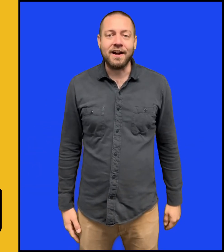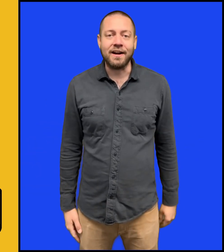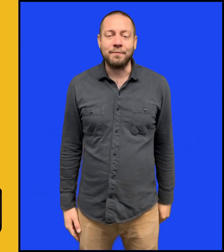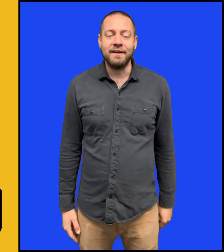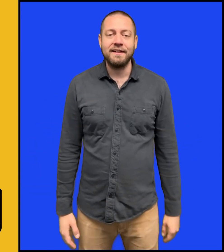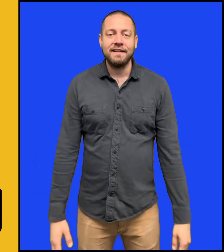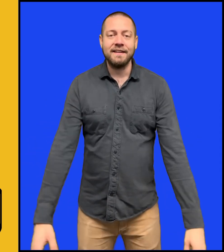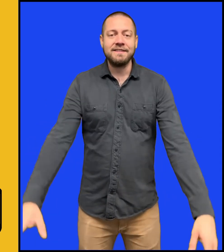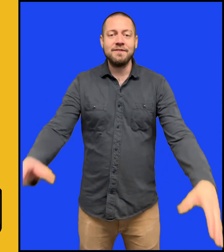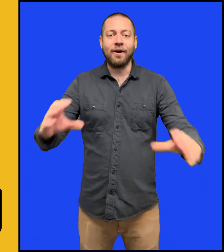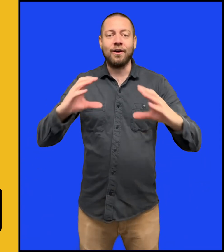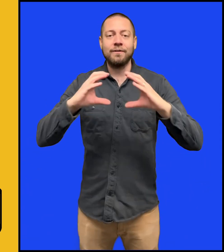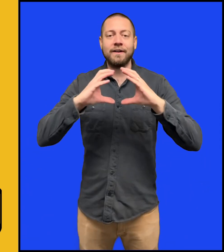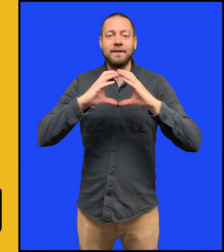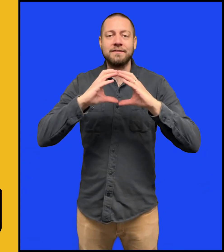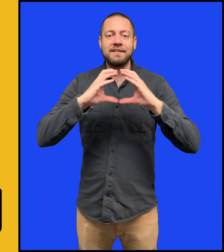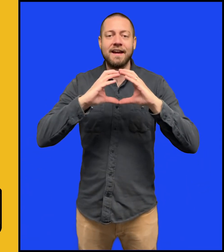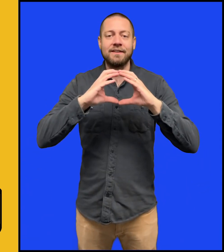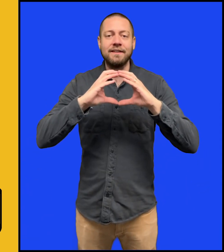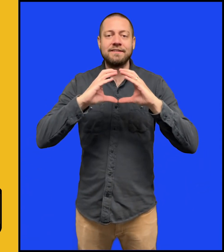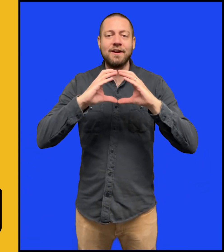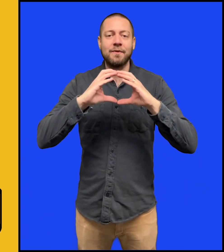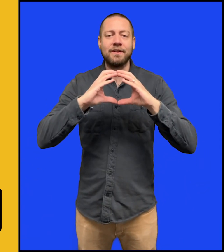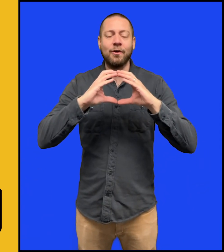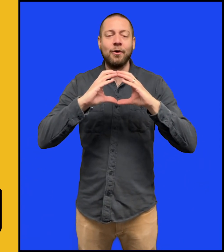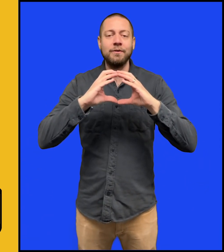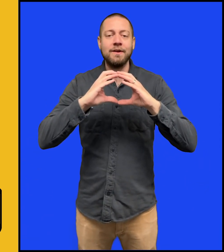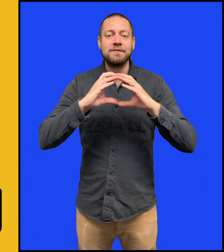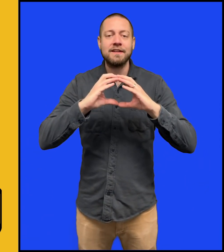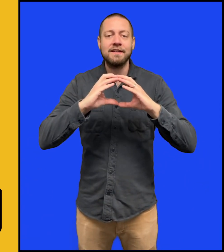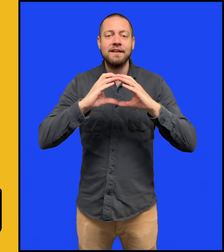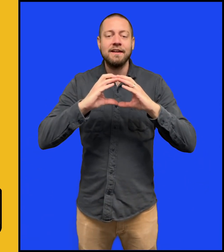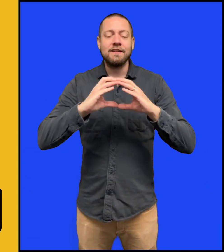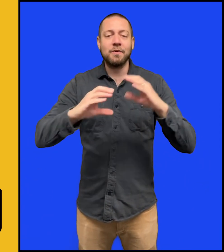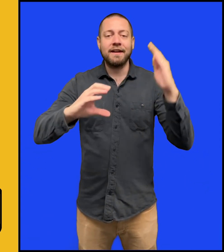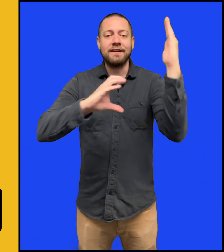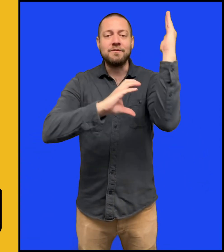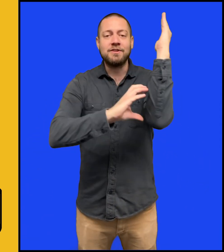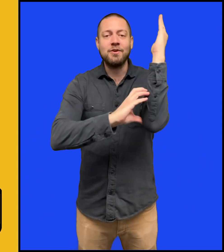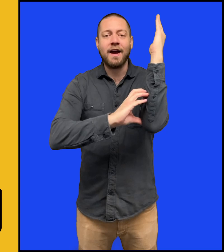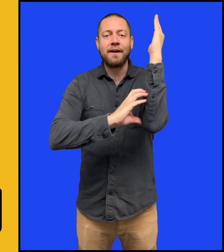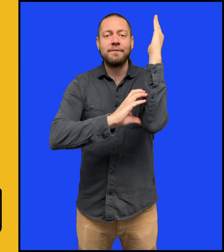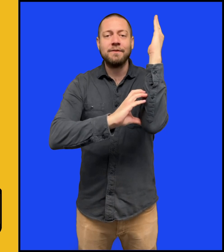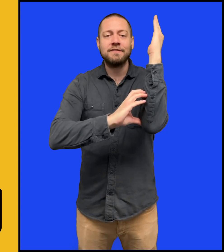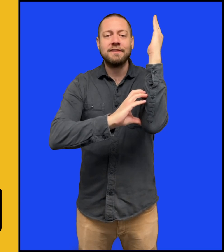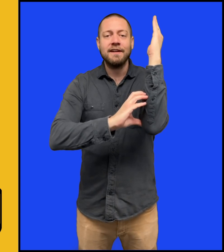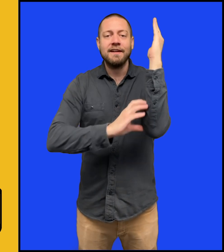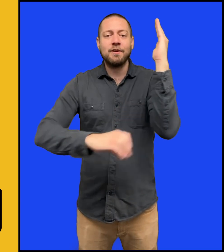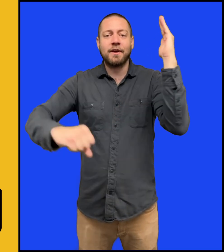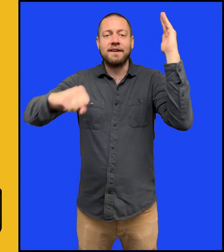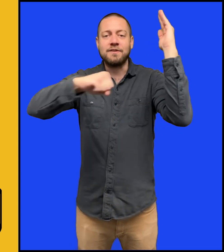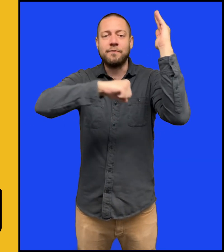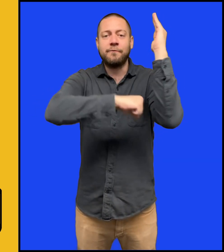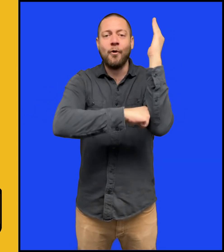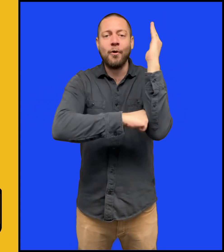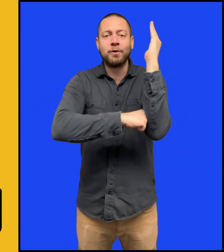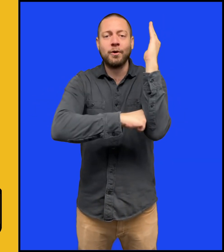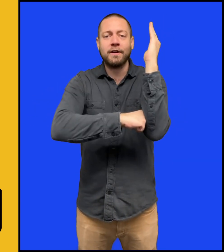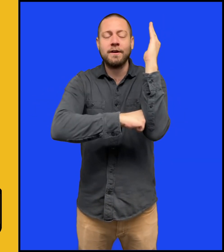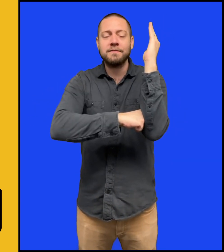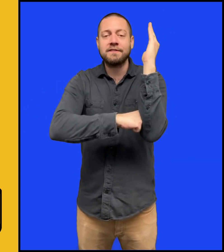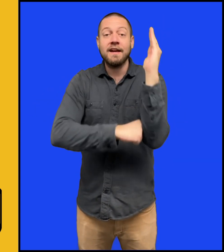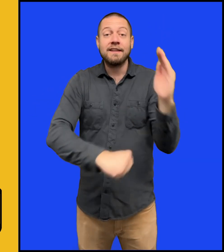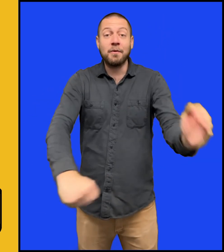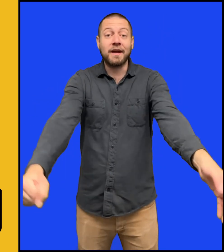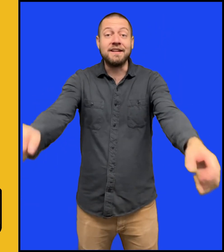Great job. Let's do all of our notes together. Let's start with our whole note. Then we're going to do 2 half notes. Then we're going to do 4